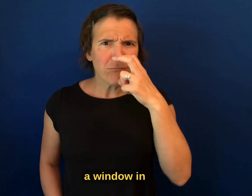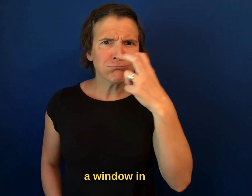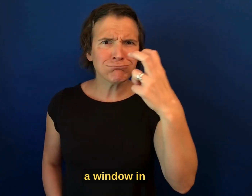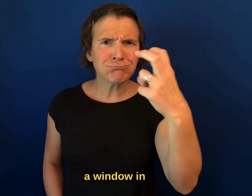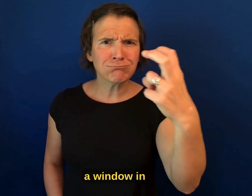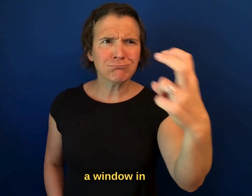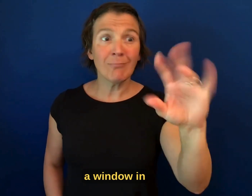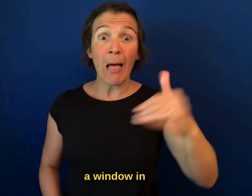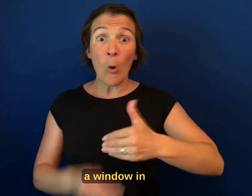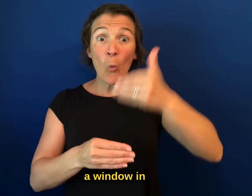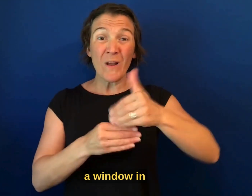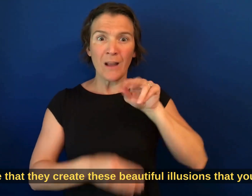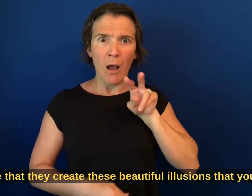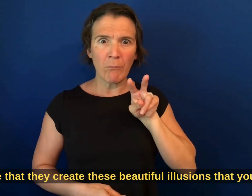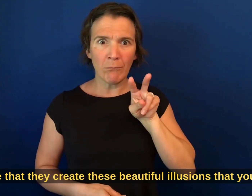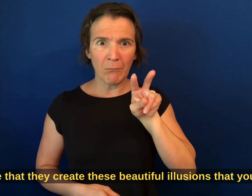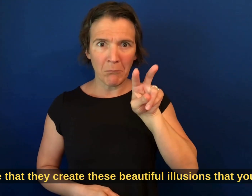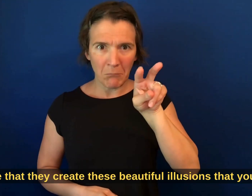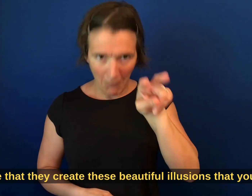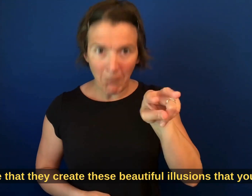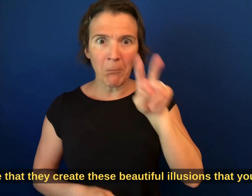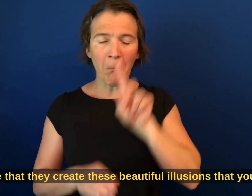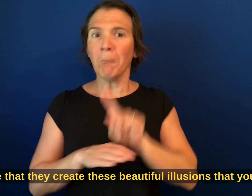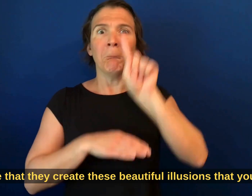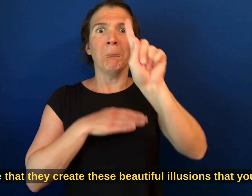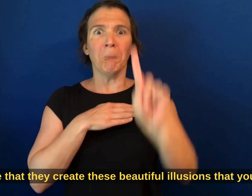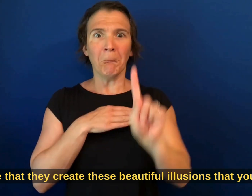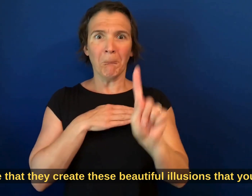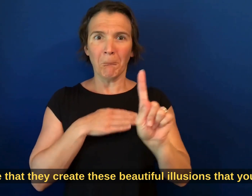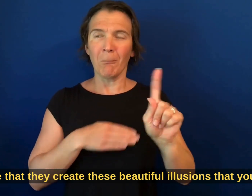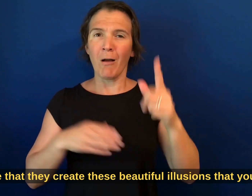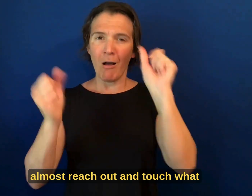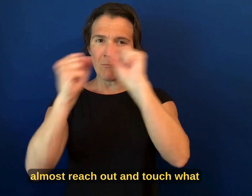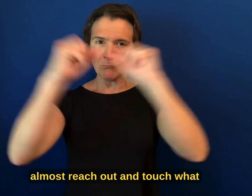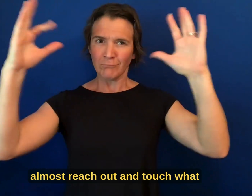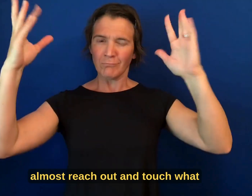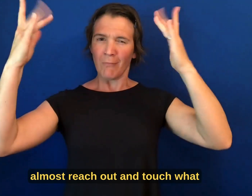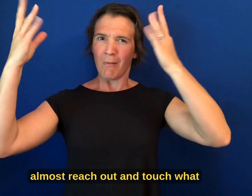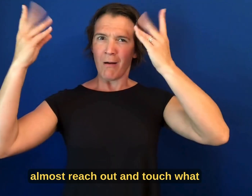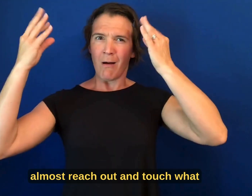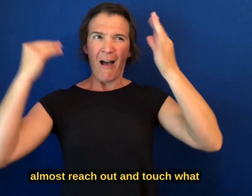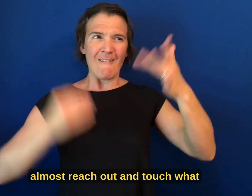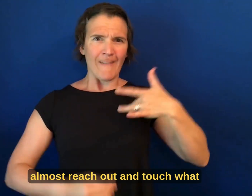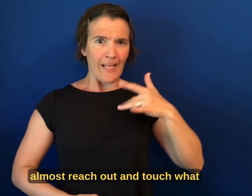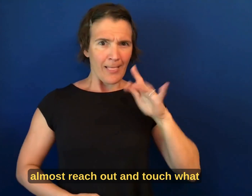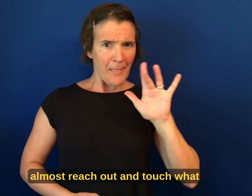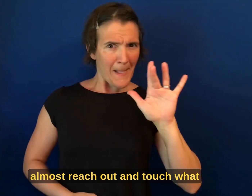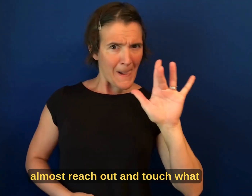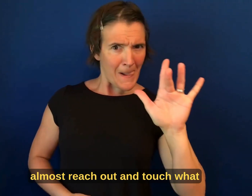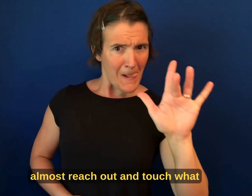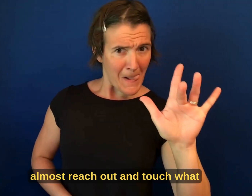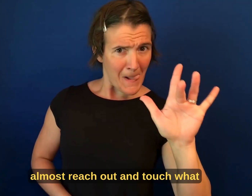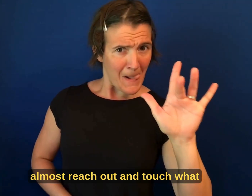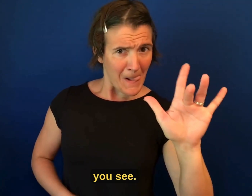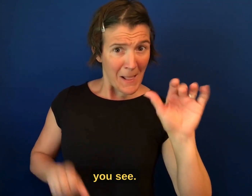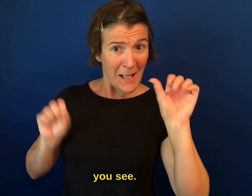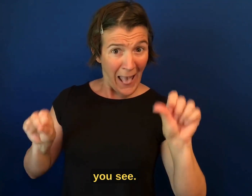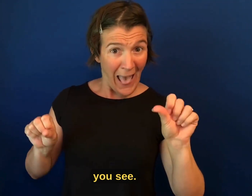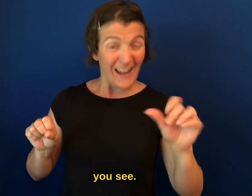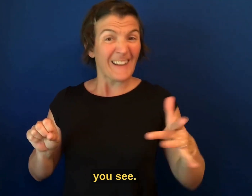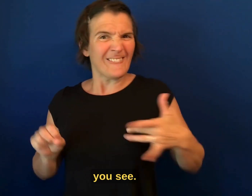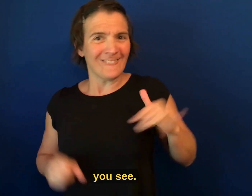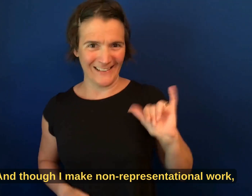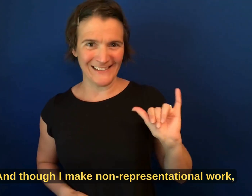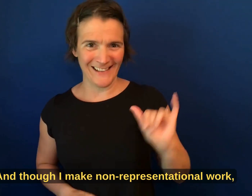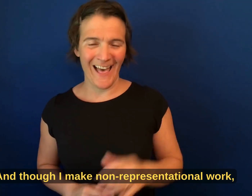it's a window, in the sense that they create these beautiful illusions that you can almost reach out and touch what you